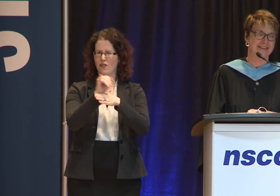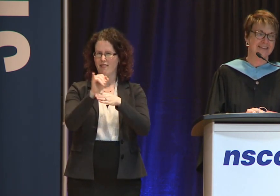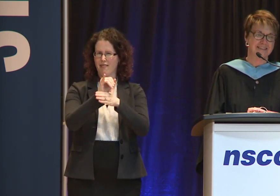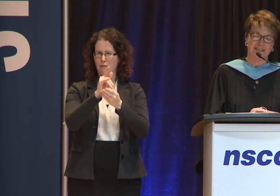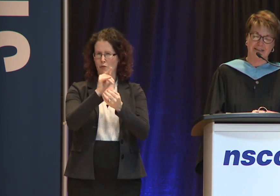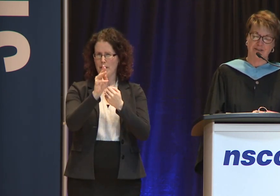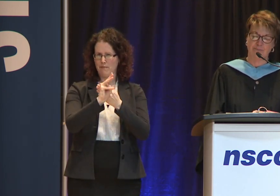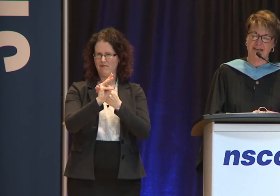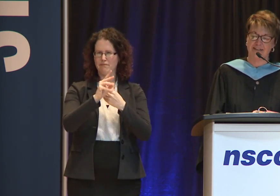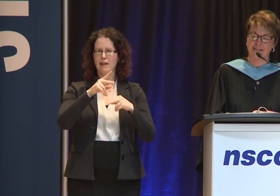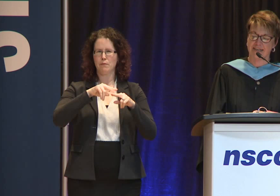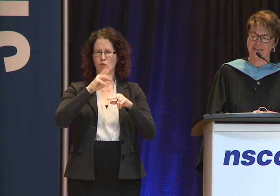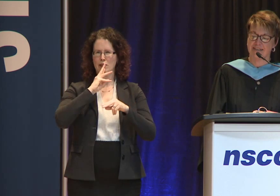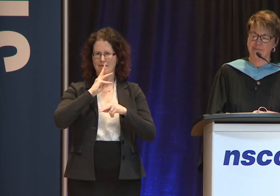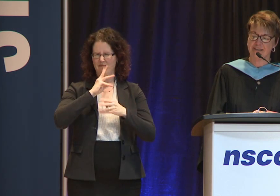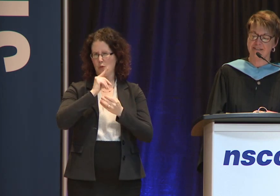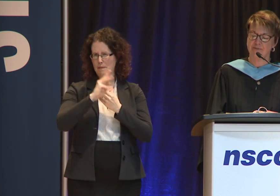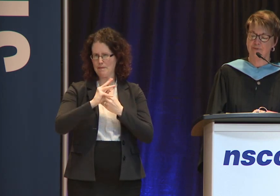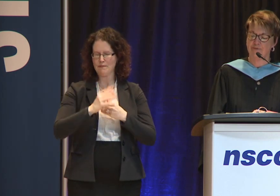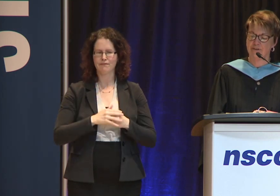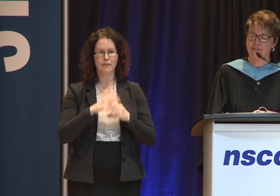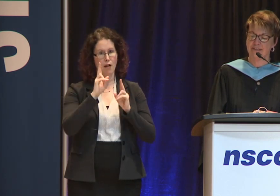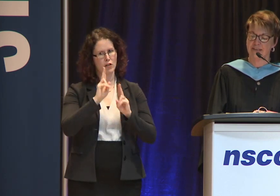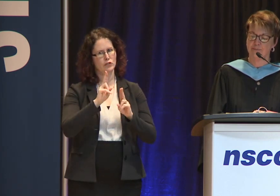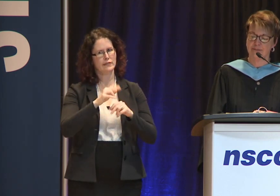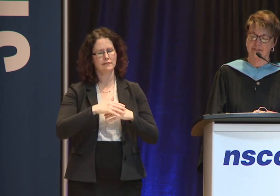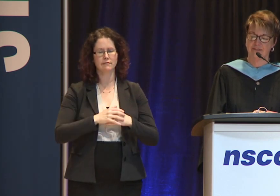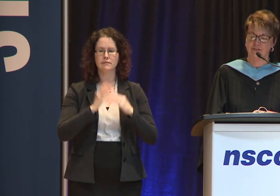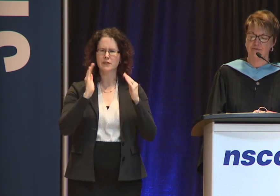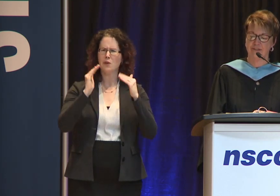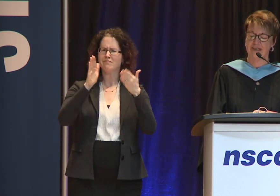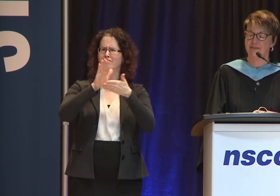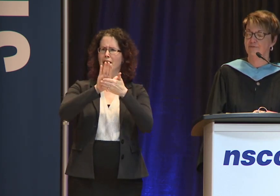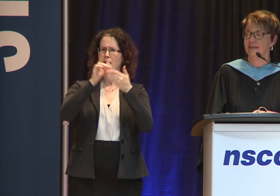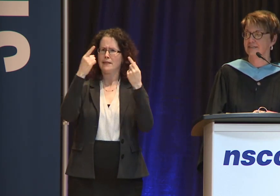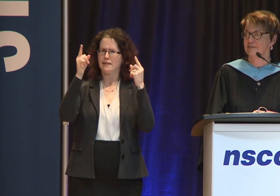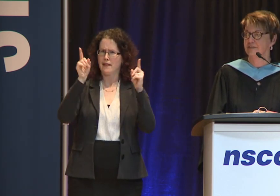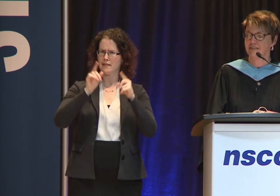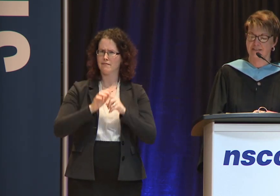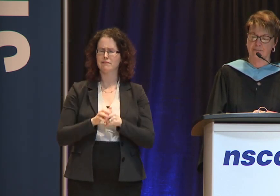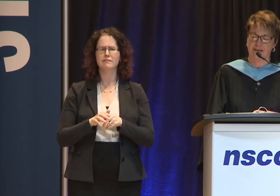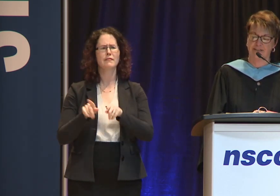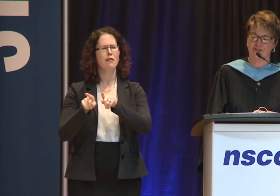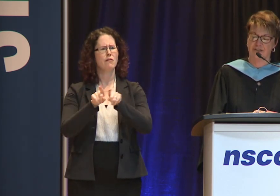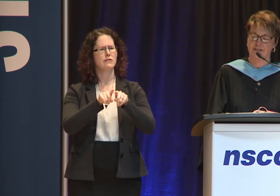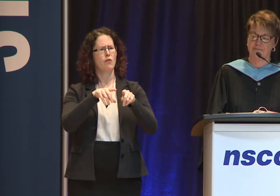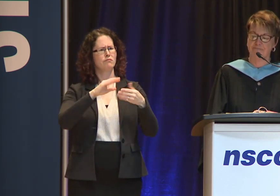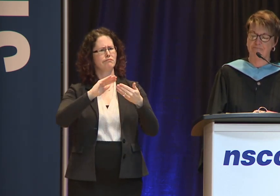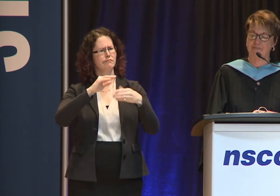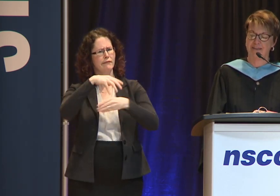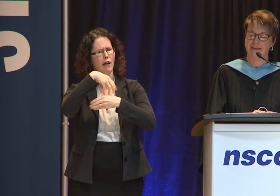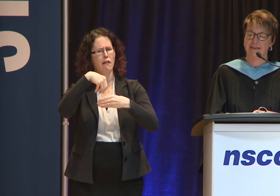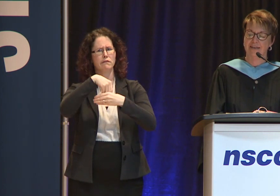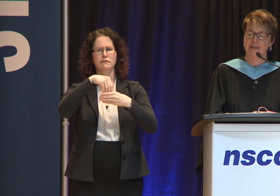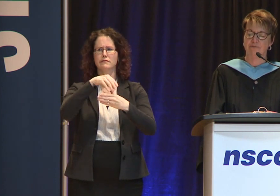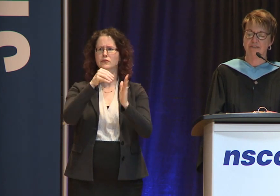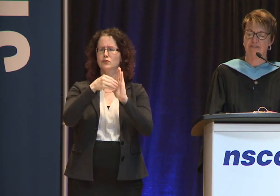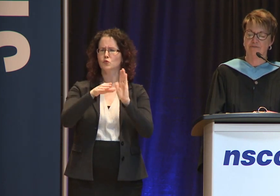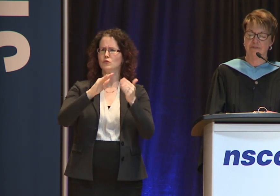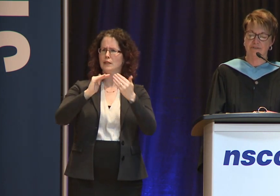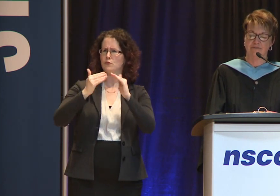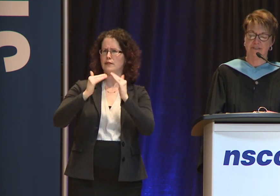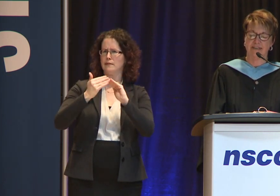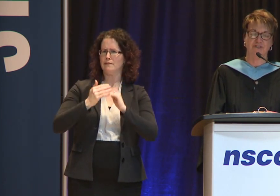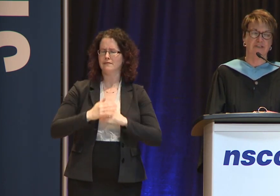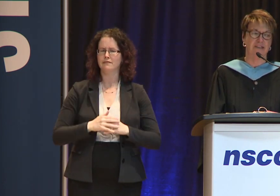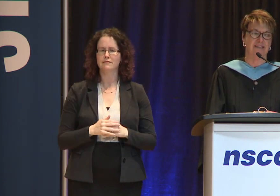honors. Tyler balanced academics with various campus and student life activities this past year. He was a